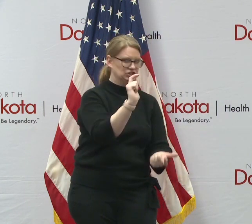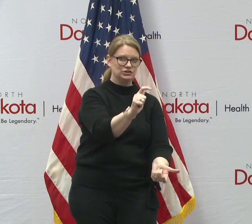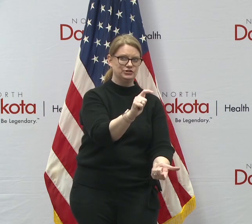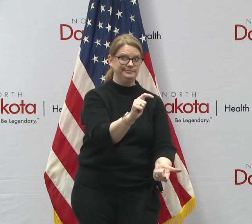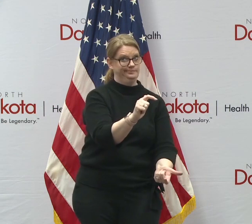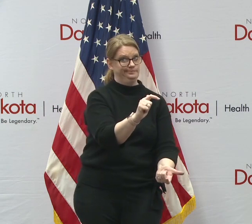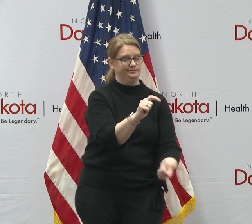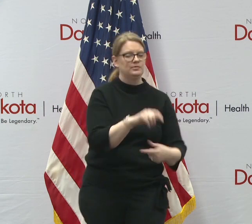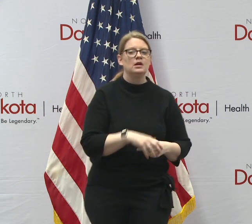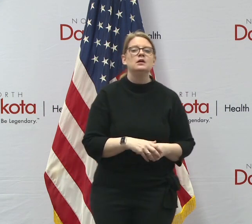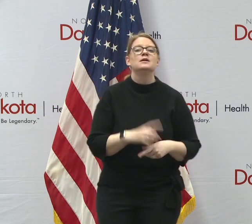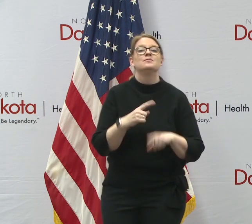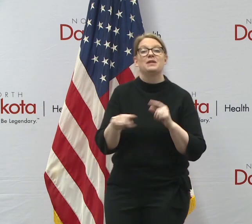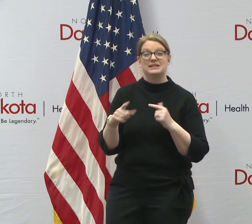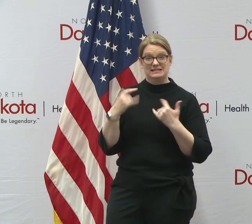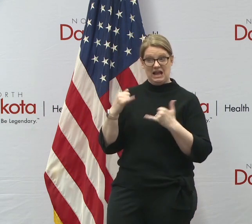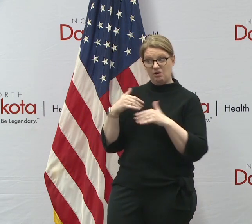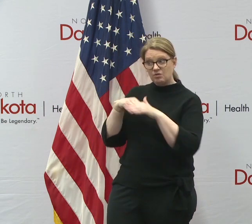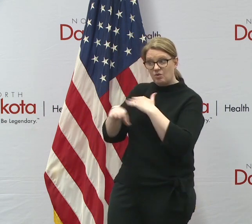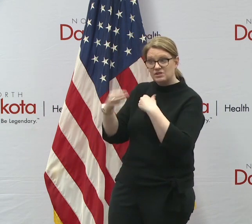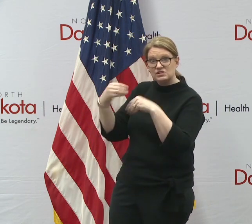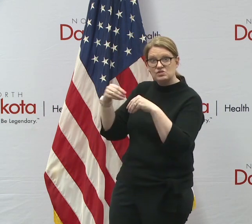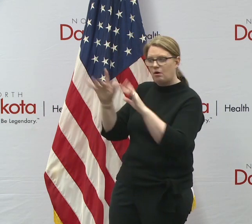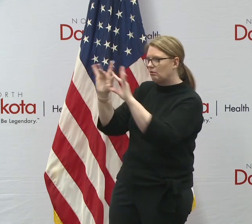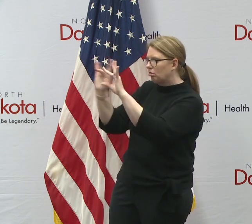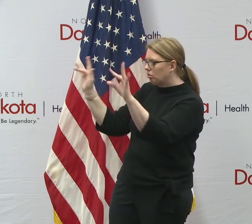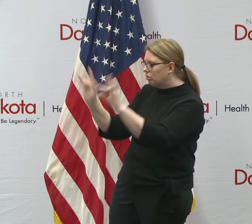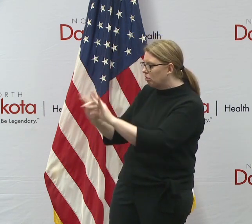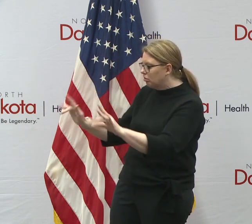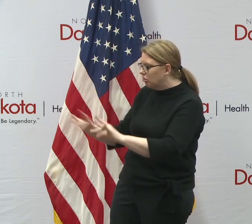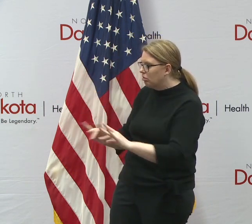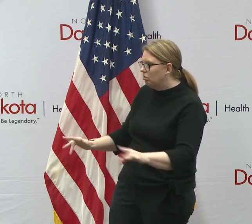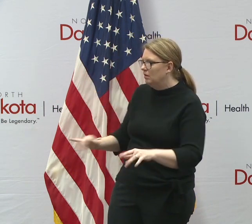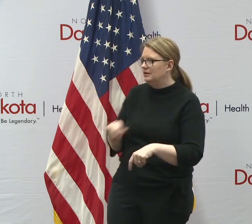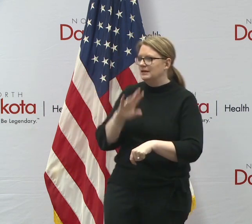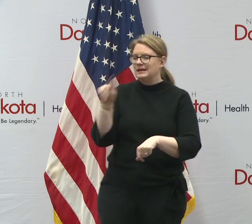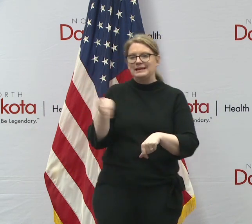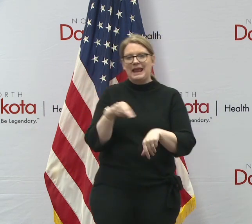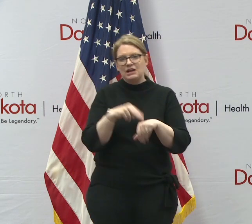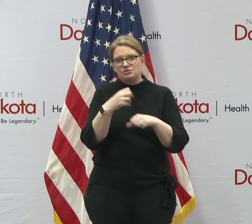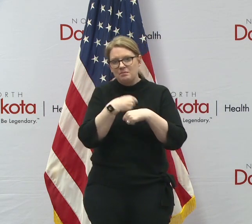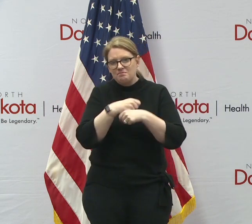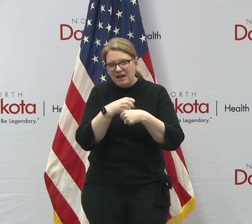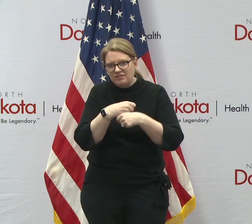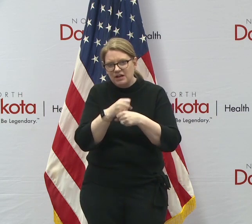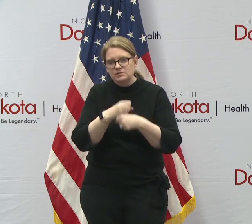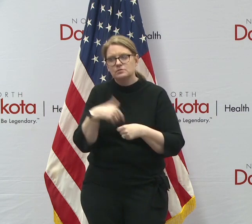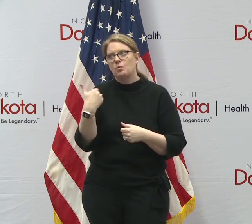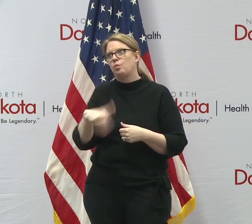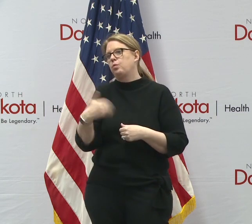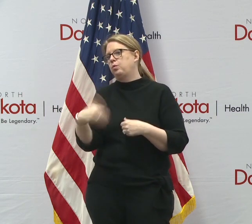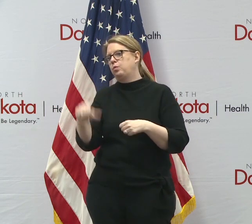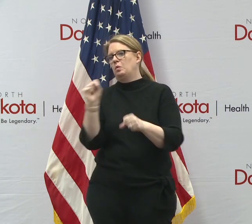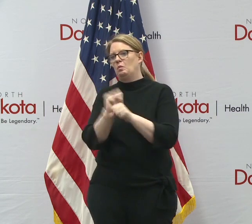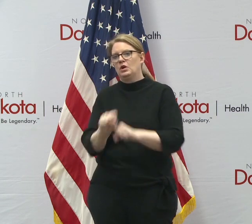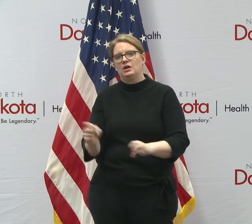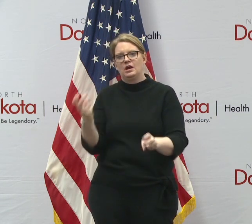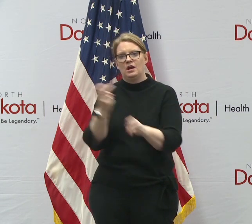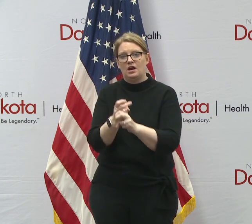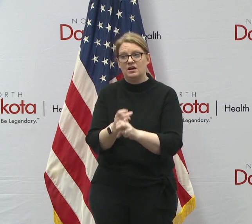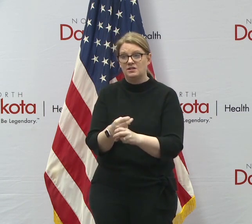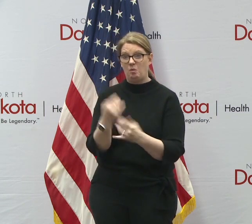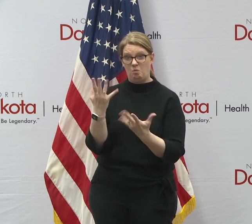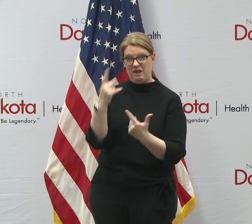but the shelves are bare. We know the national manufacturers are working hard to meet demand, but we're not just waiting for